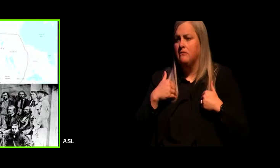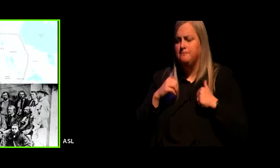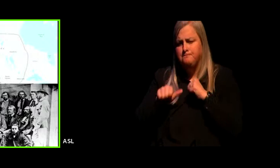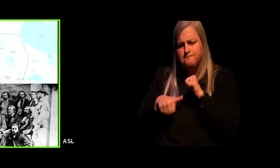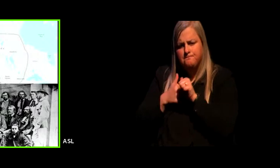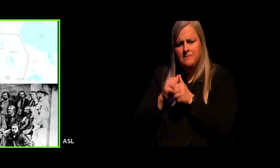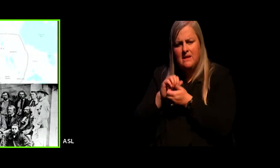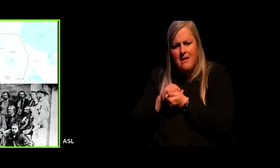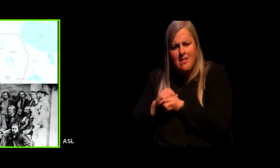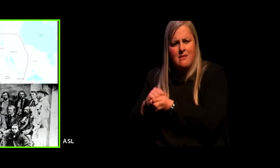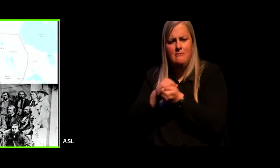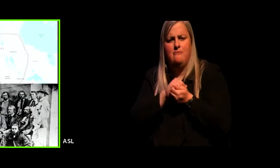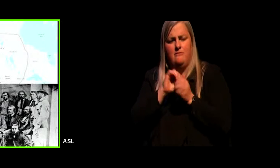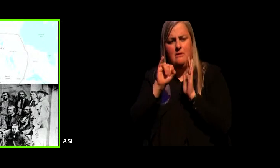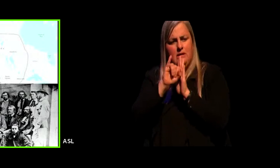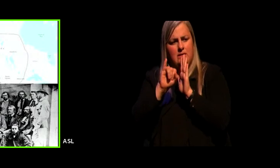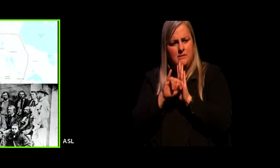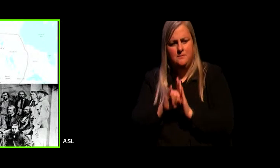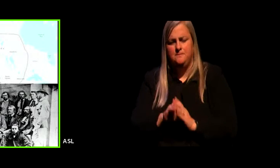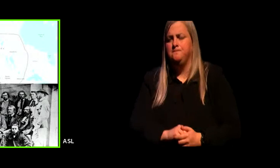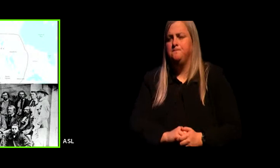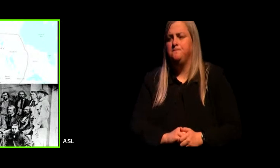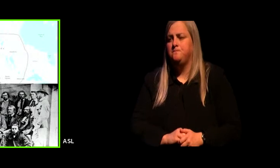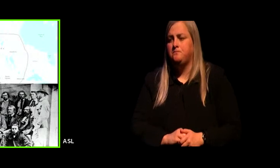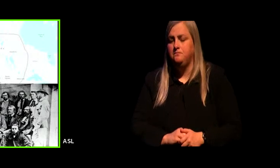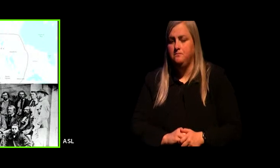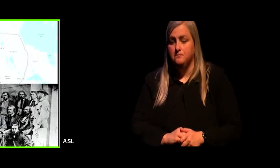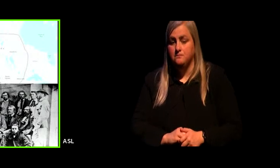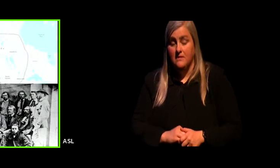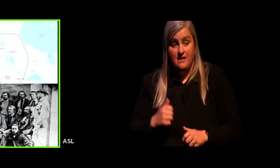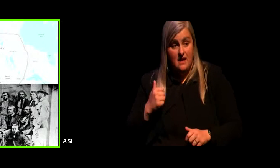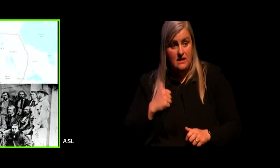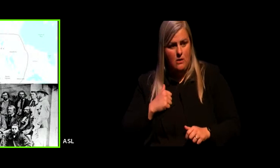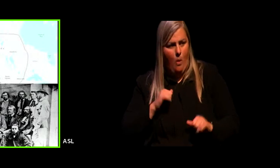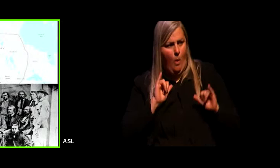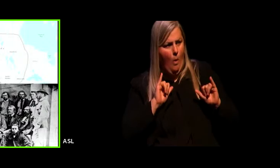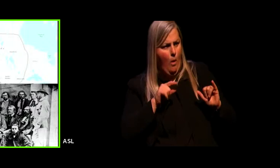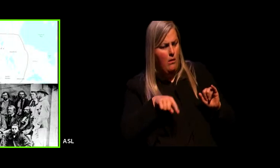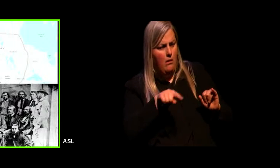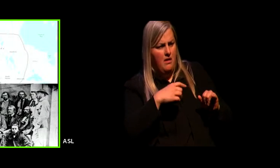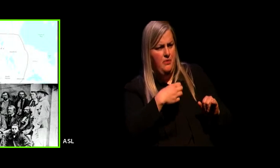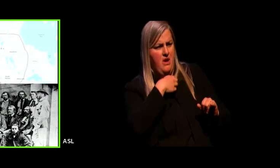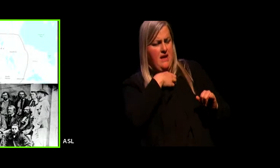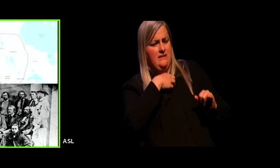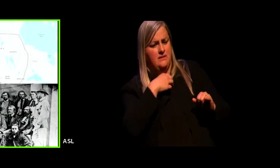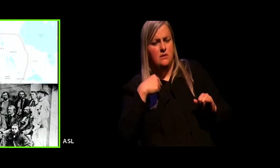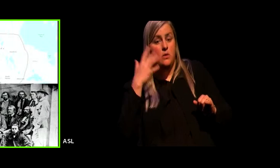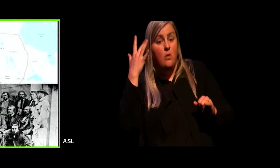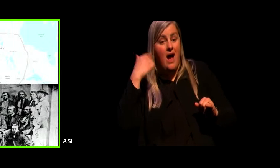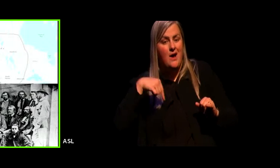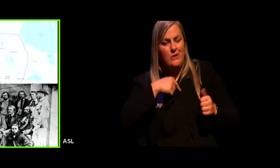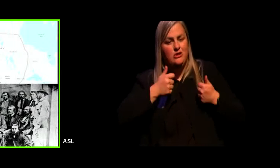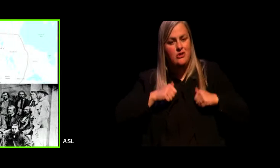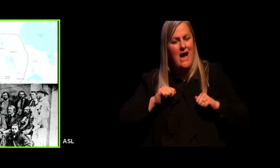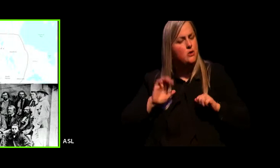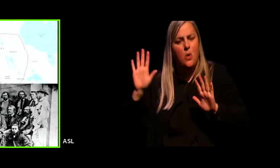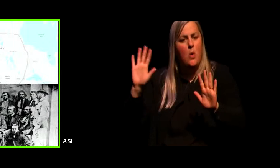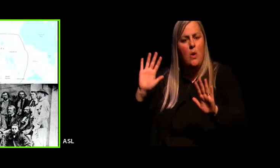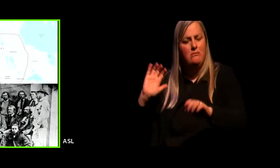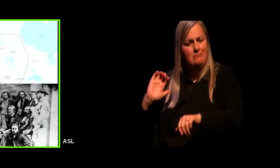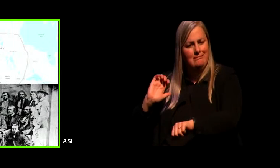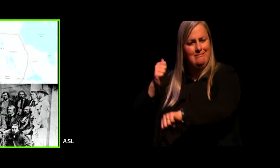right? And then we became a threat to Canada because we tried to assert our sovereignty, to say you have to have